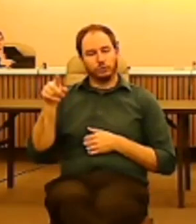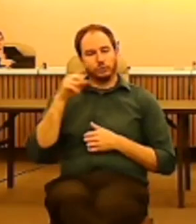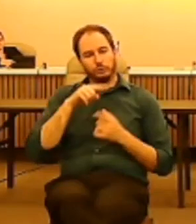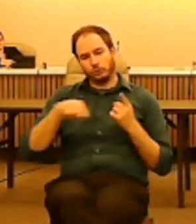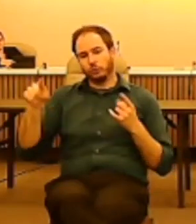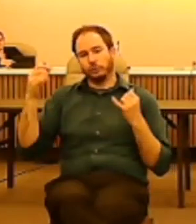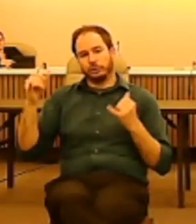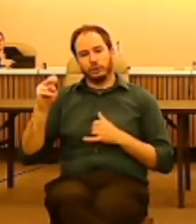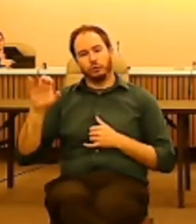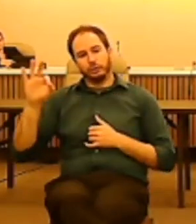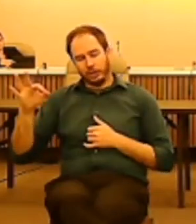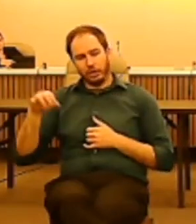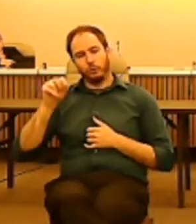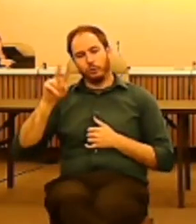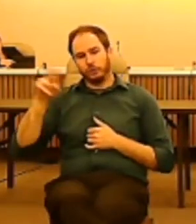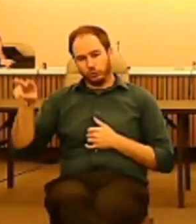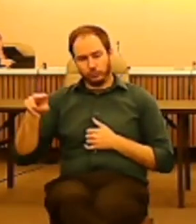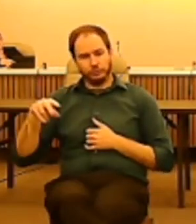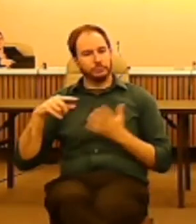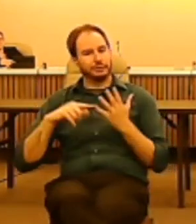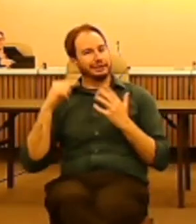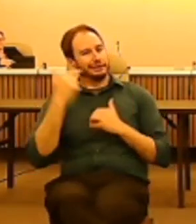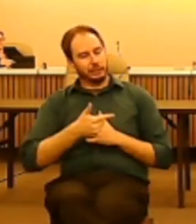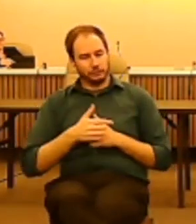today, June 9th, 2022. Second.